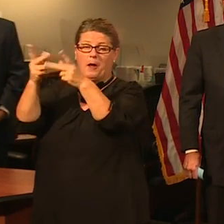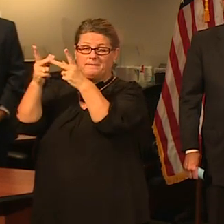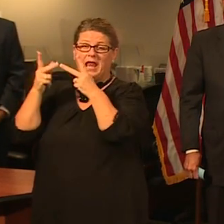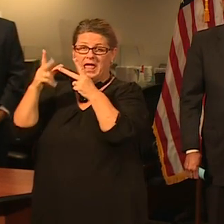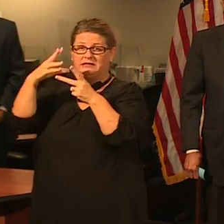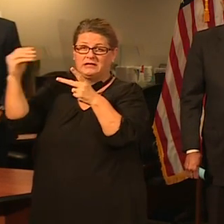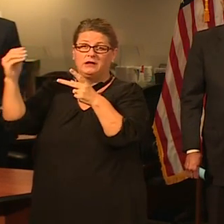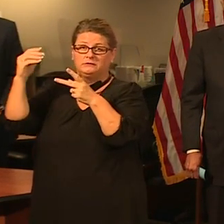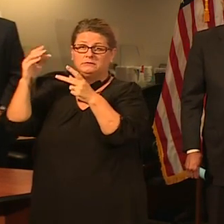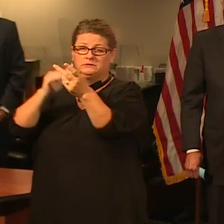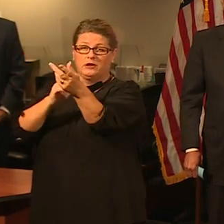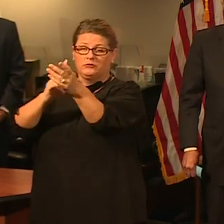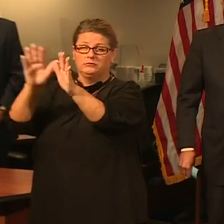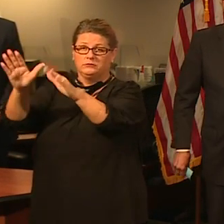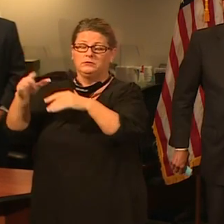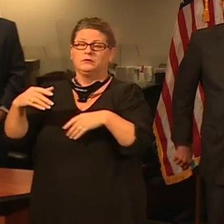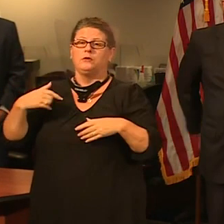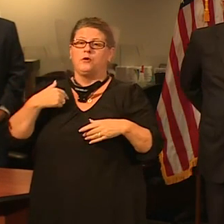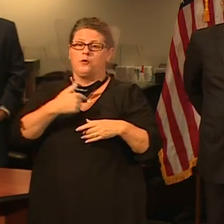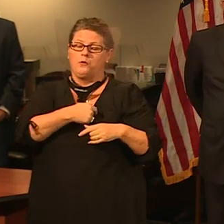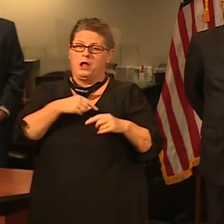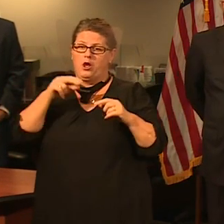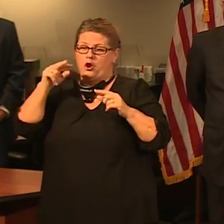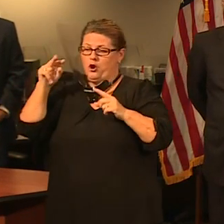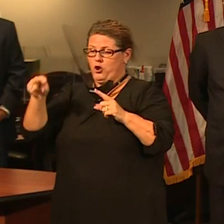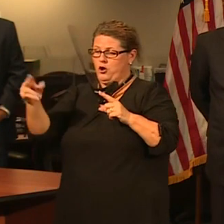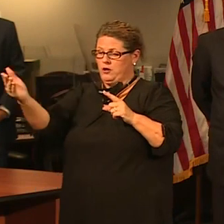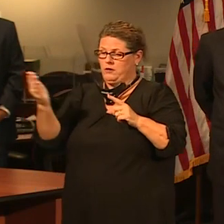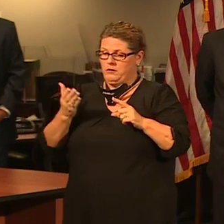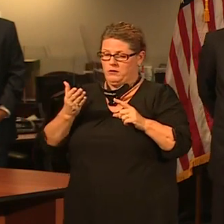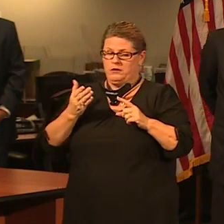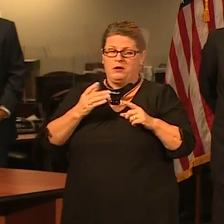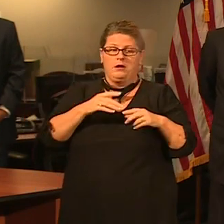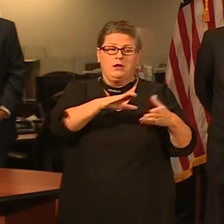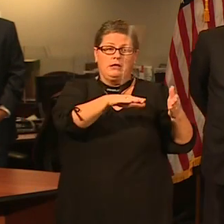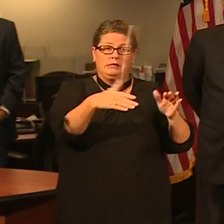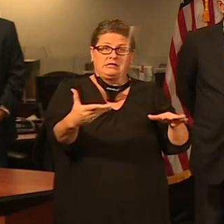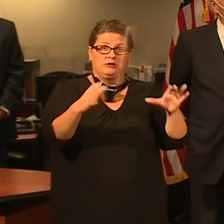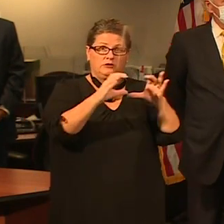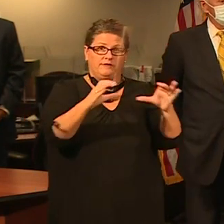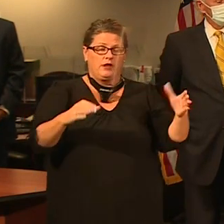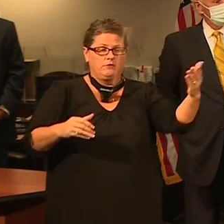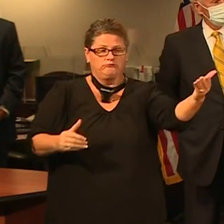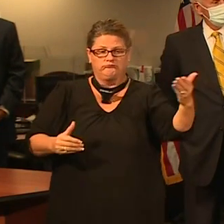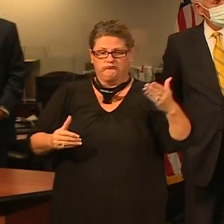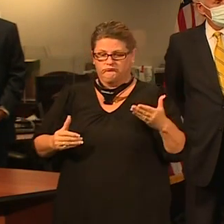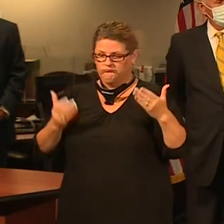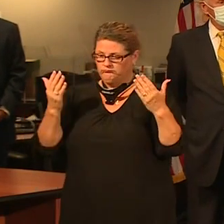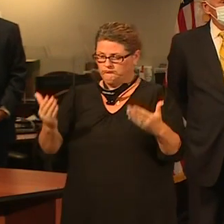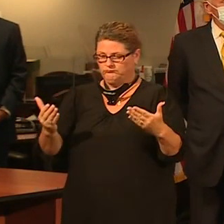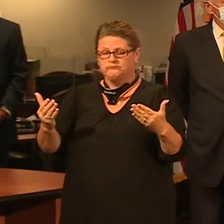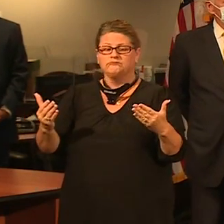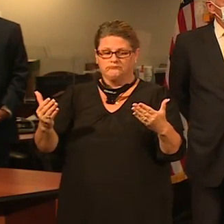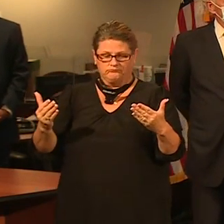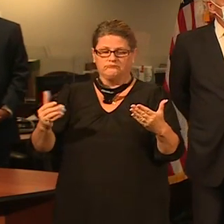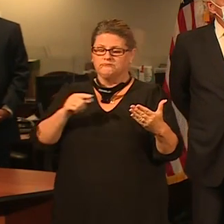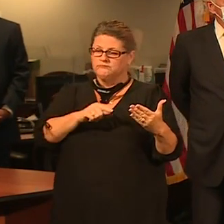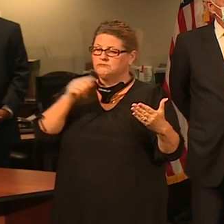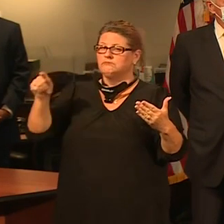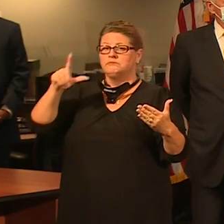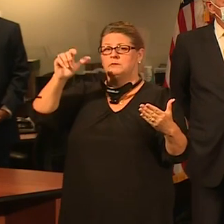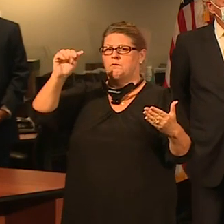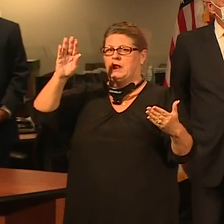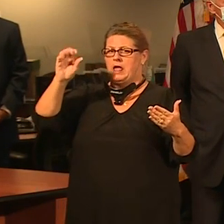also cross-match it with, as you said, the death certificate. We cross-match that death certificate then with labs